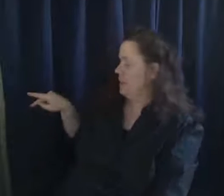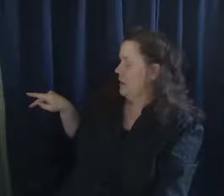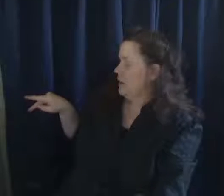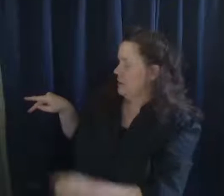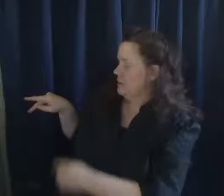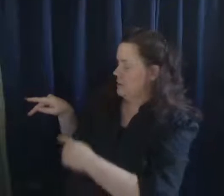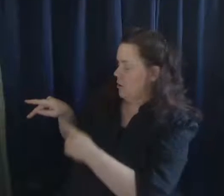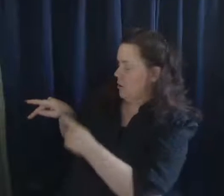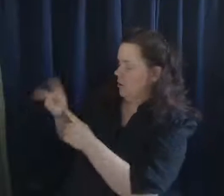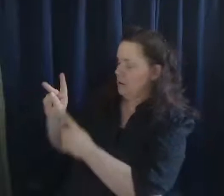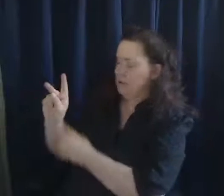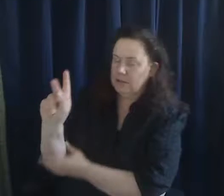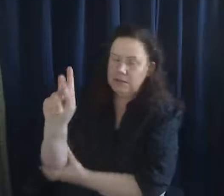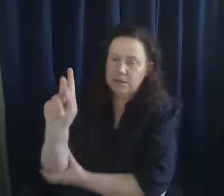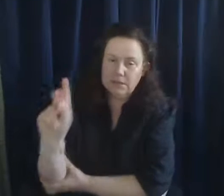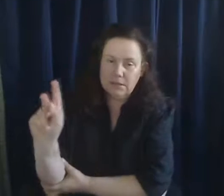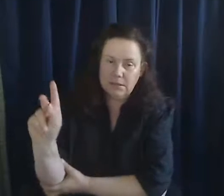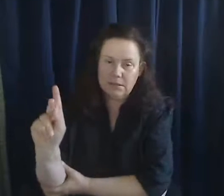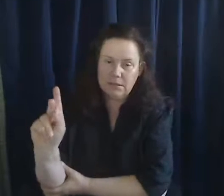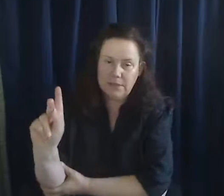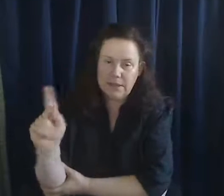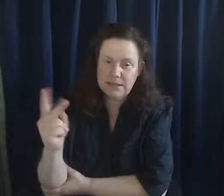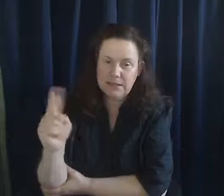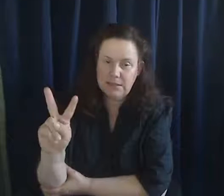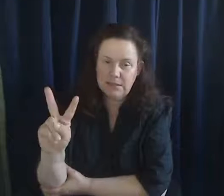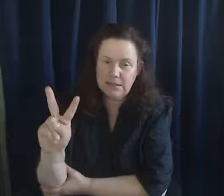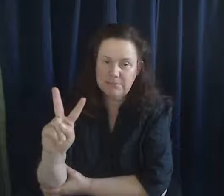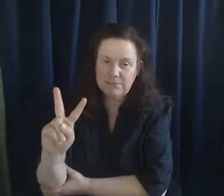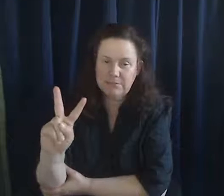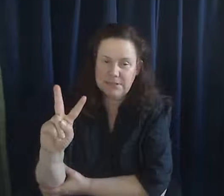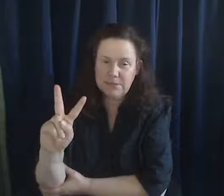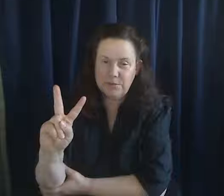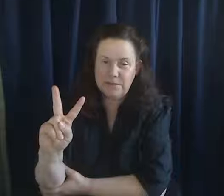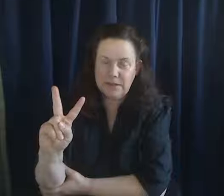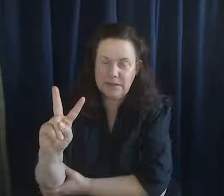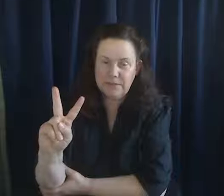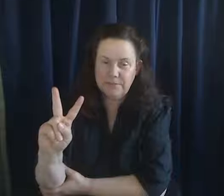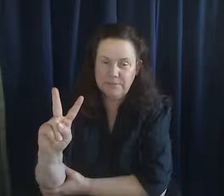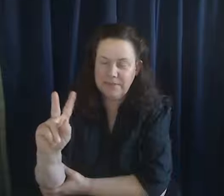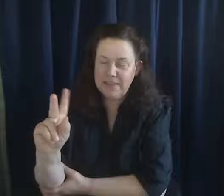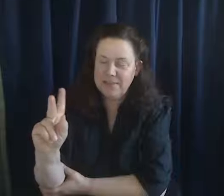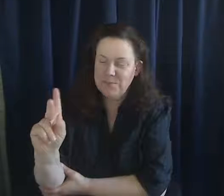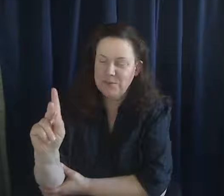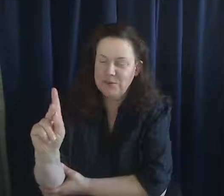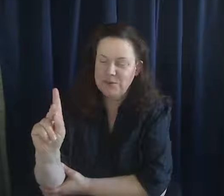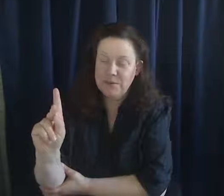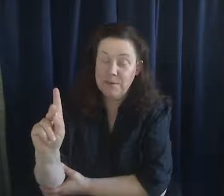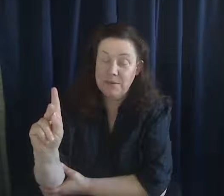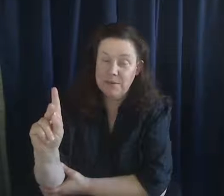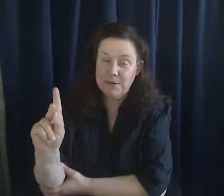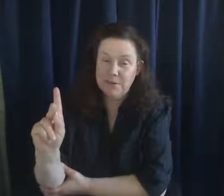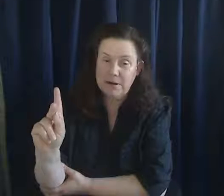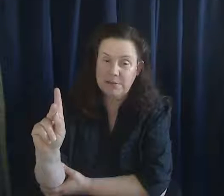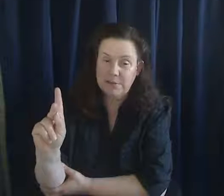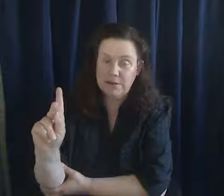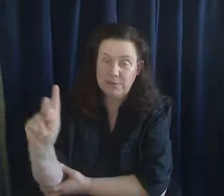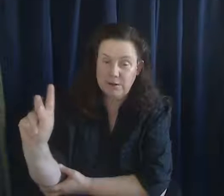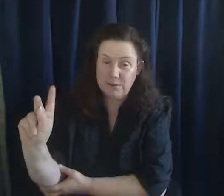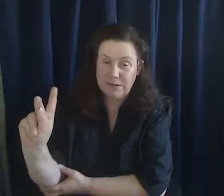So to make it, start with a V, Then put your thumb on the middle part of your middle finger. Right now